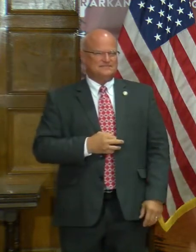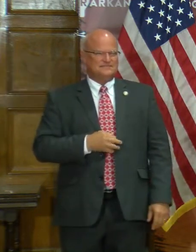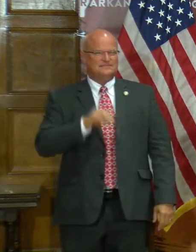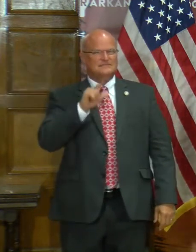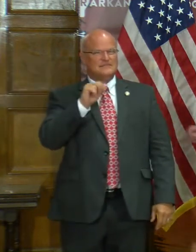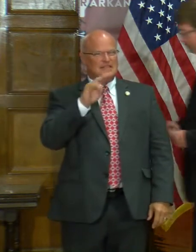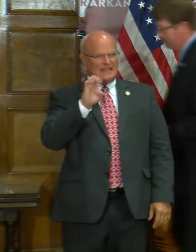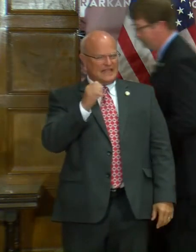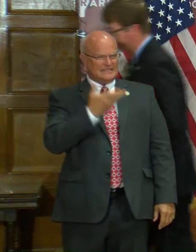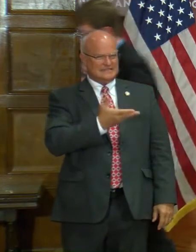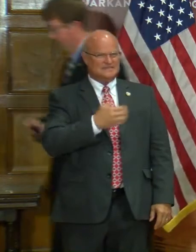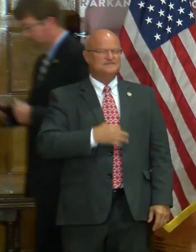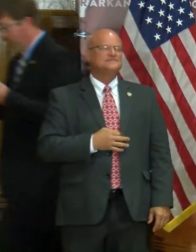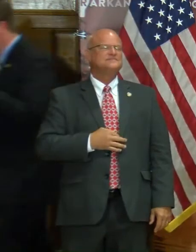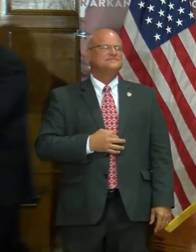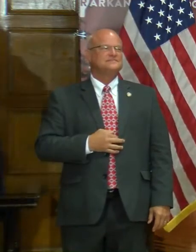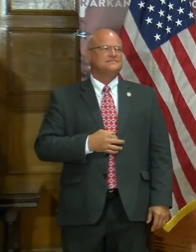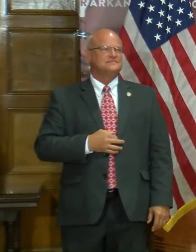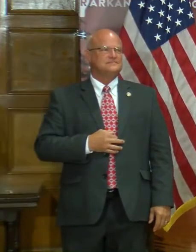Lance?